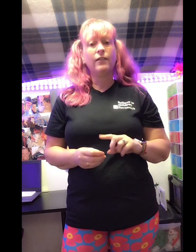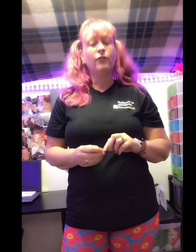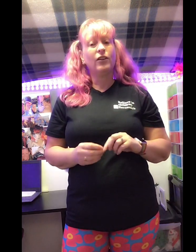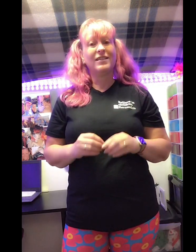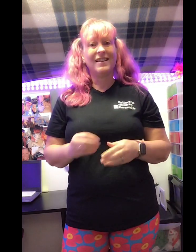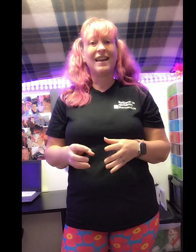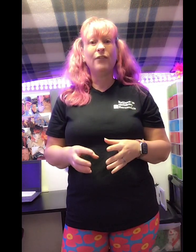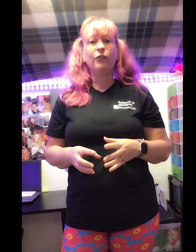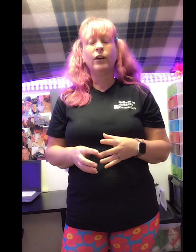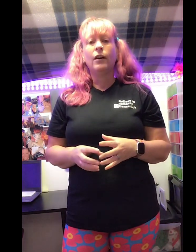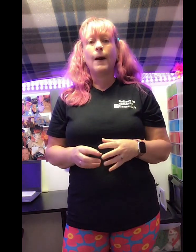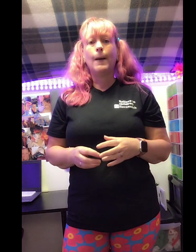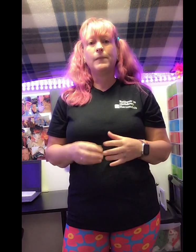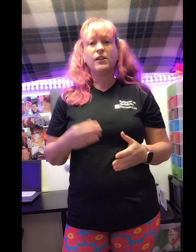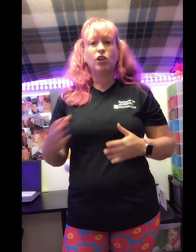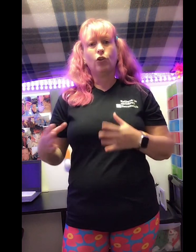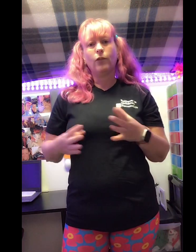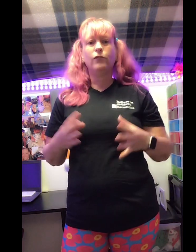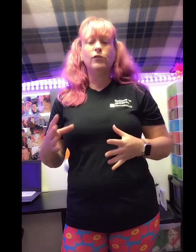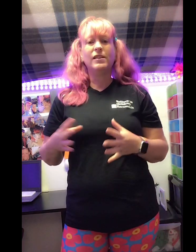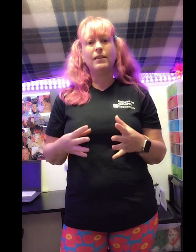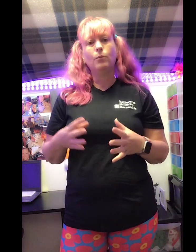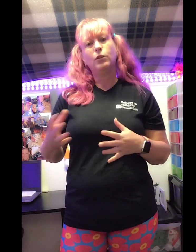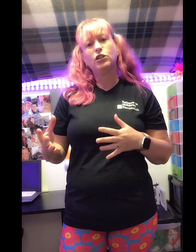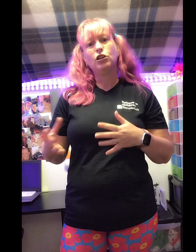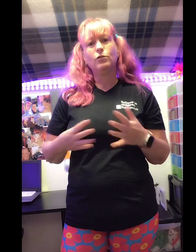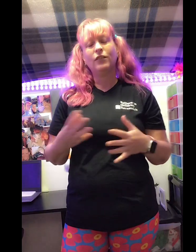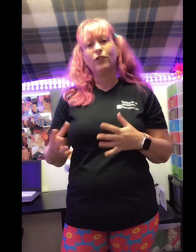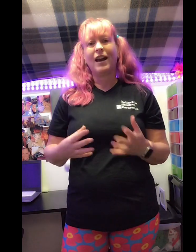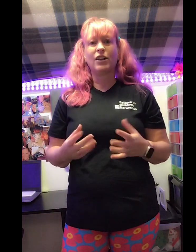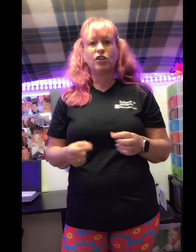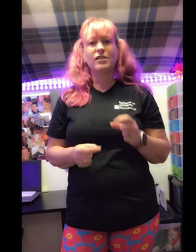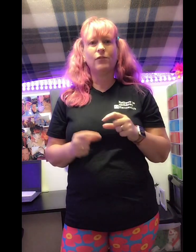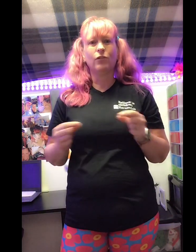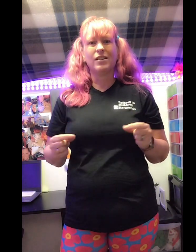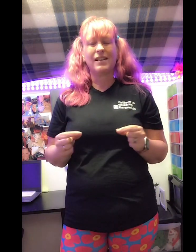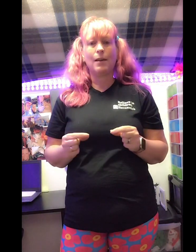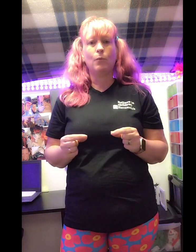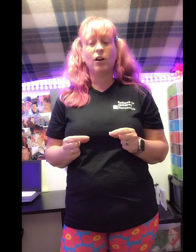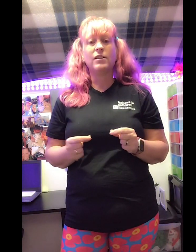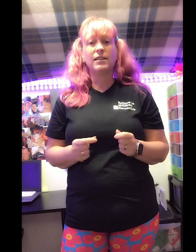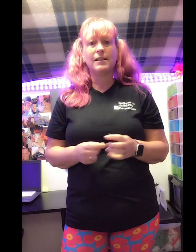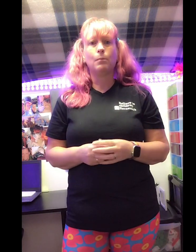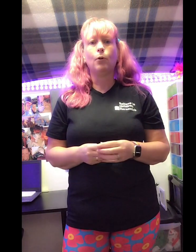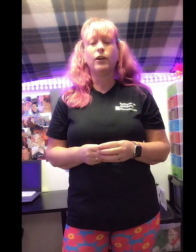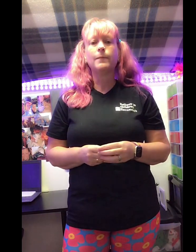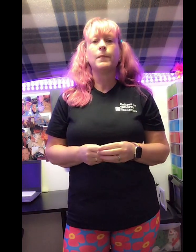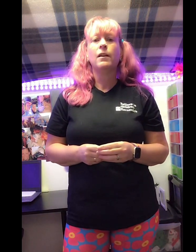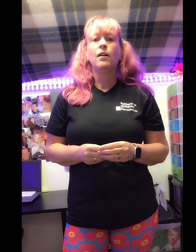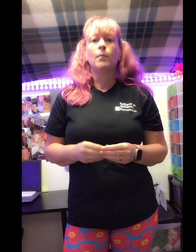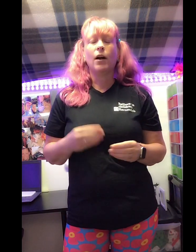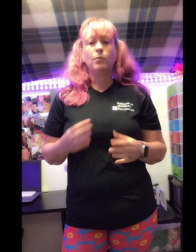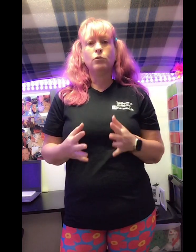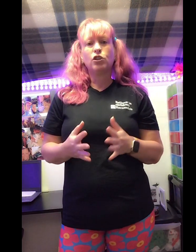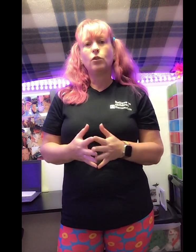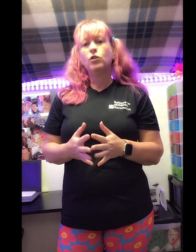for give, so you're not confusing them with 2 different actions for the same word at this point. But I will show you